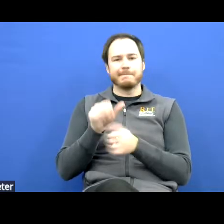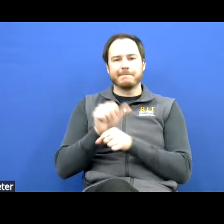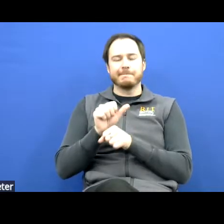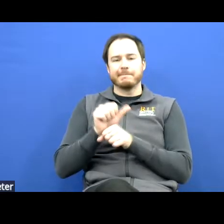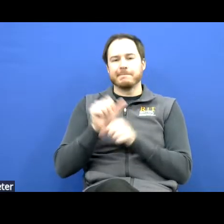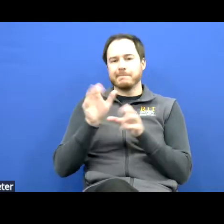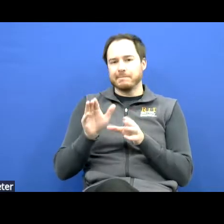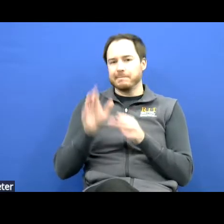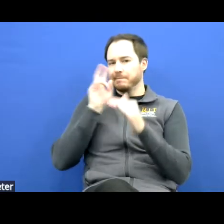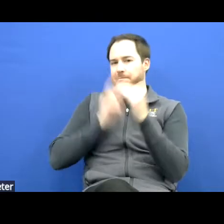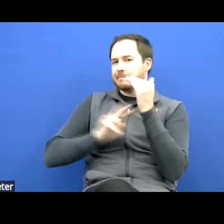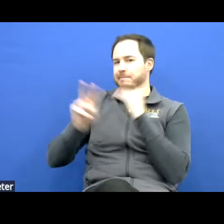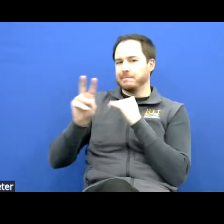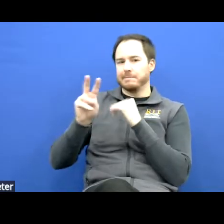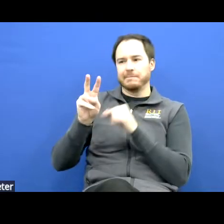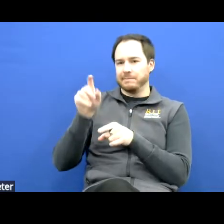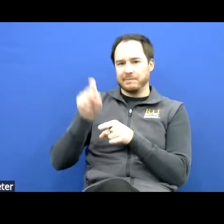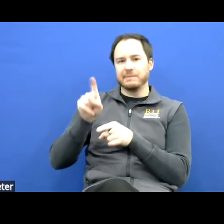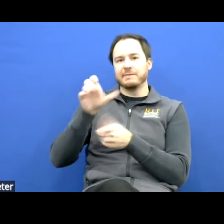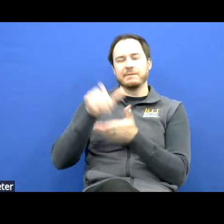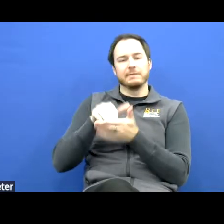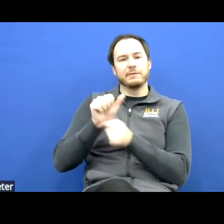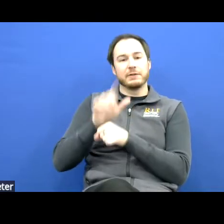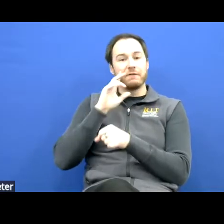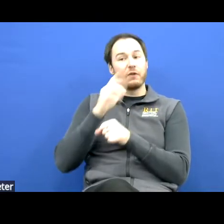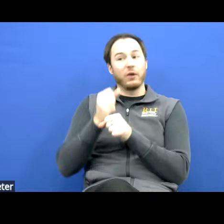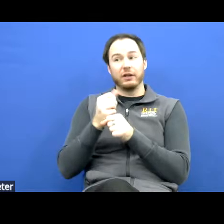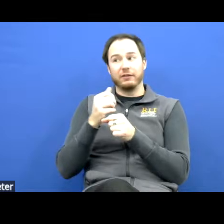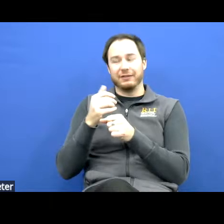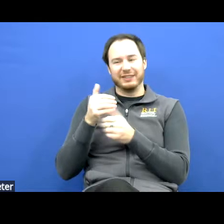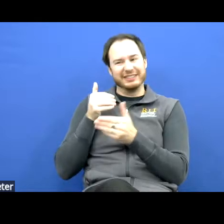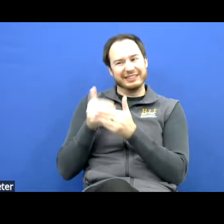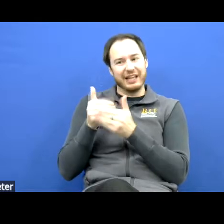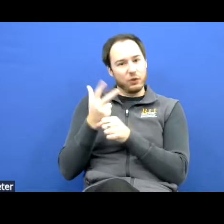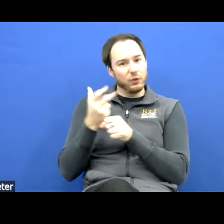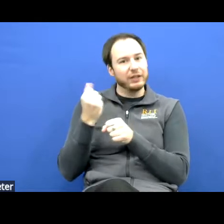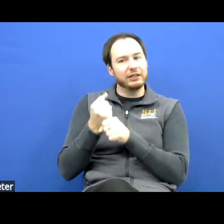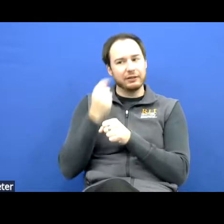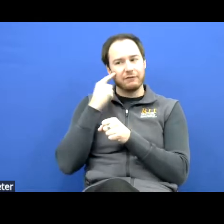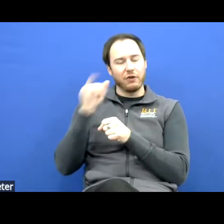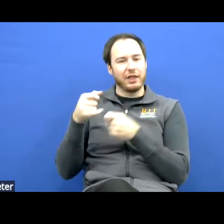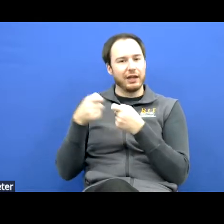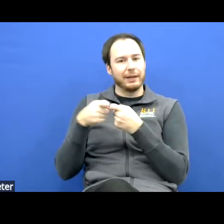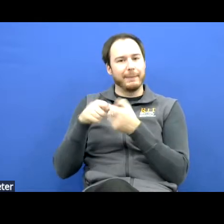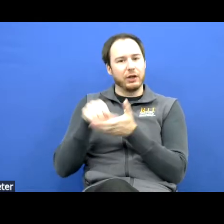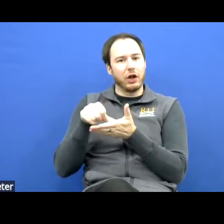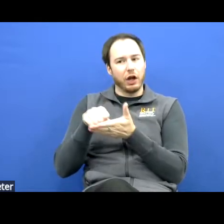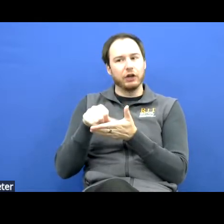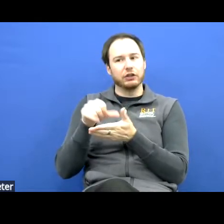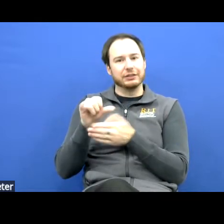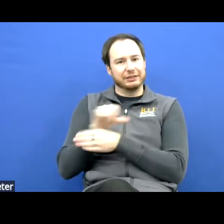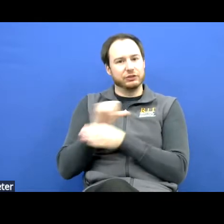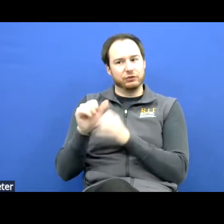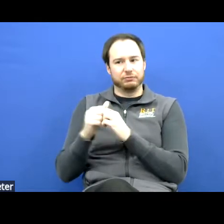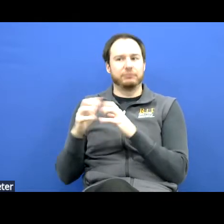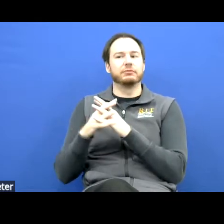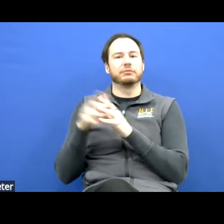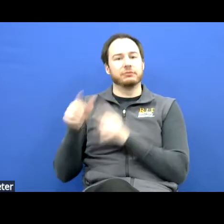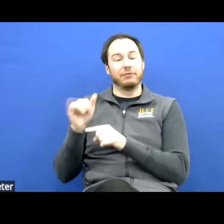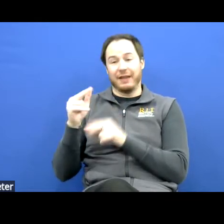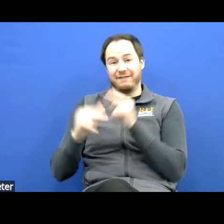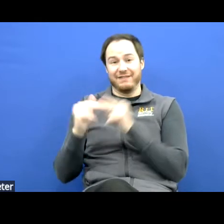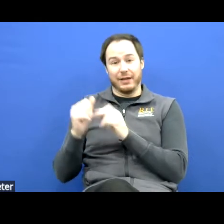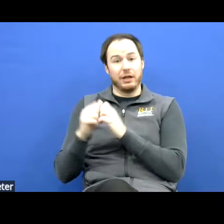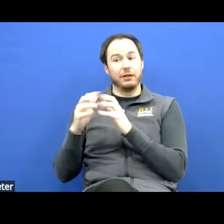employees projected in the next 3 years in the semiconductor industry, especially as this facility comes online. When this is